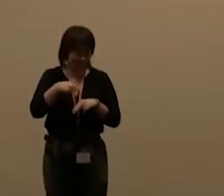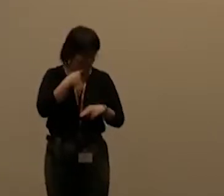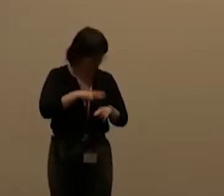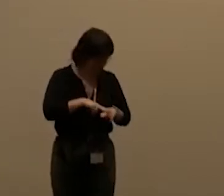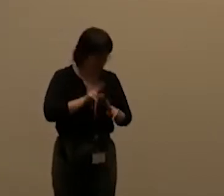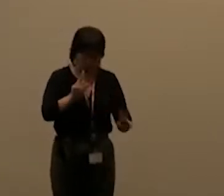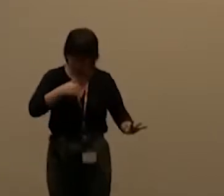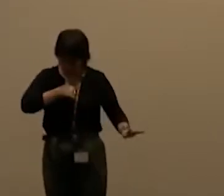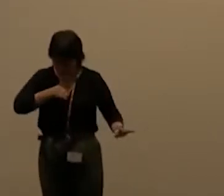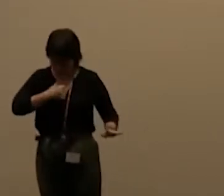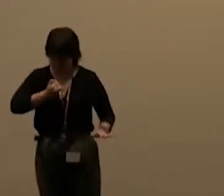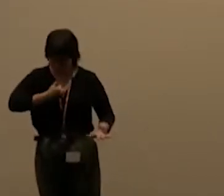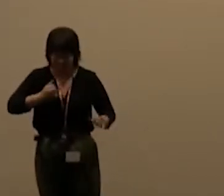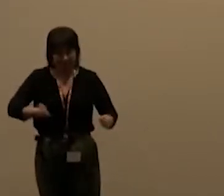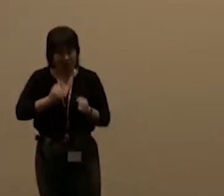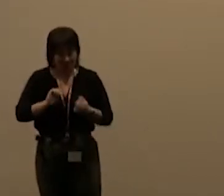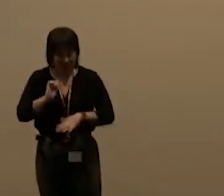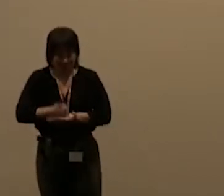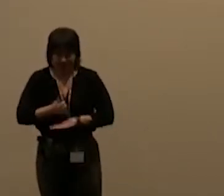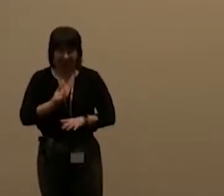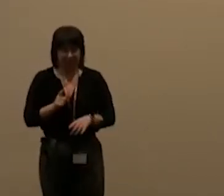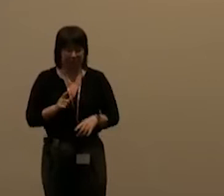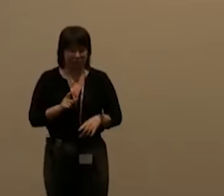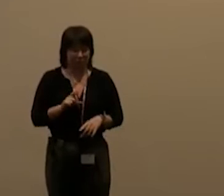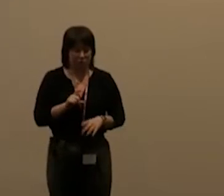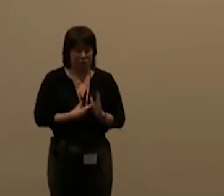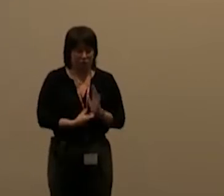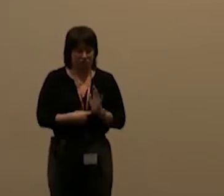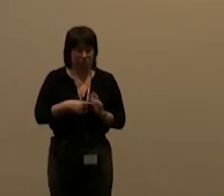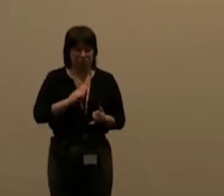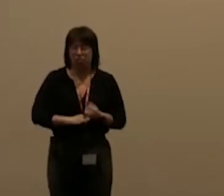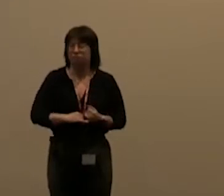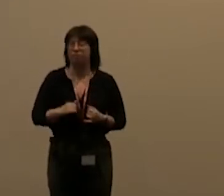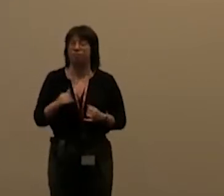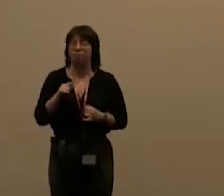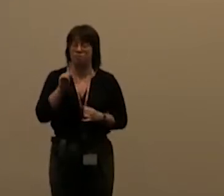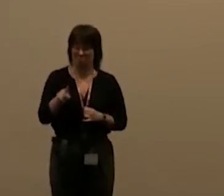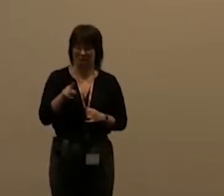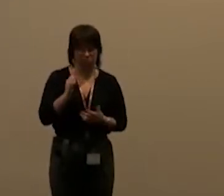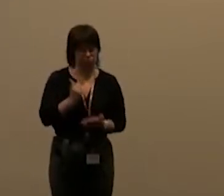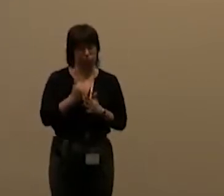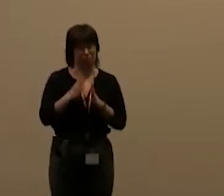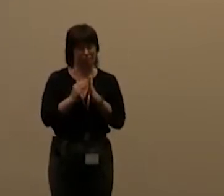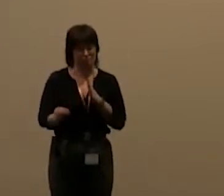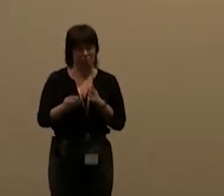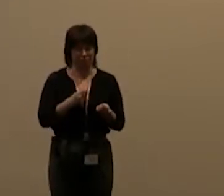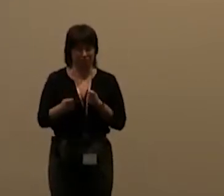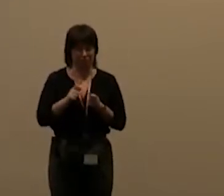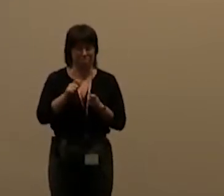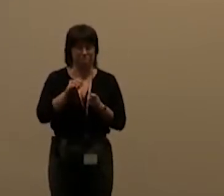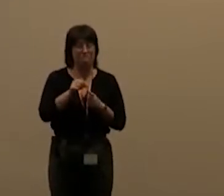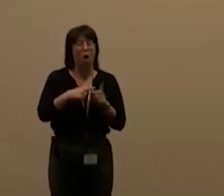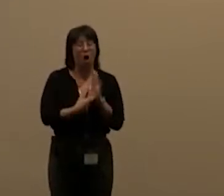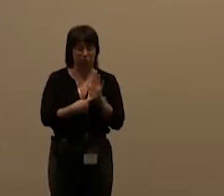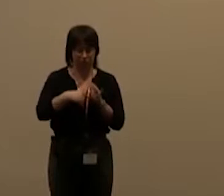should say Power Automate. Sorry, I knew I was gonna do that once at least. So that's a great example of adaptive cards, and one of the easiest